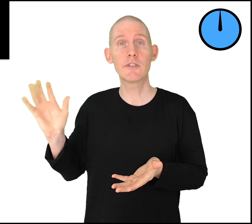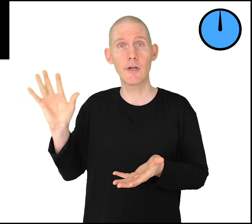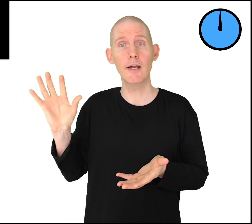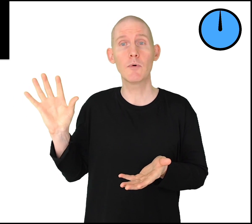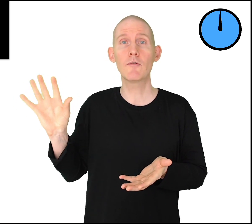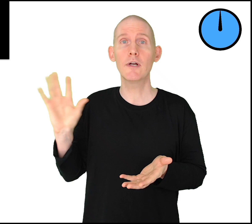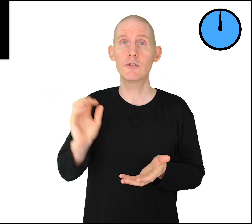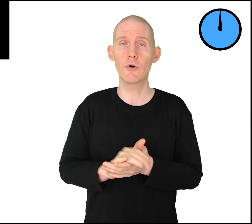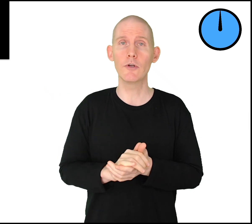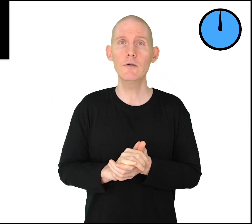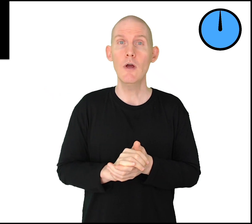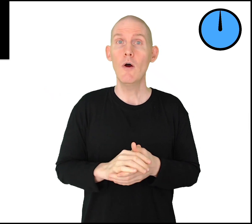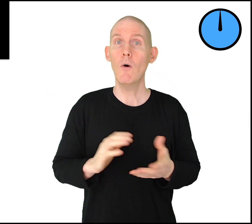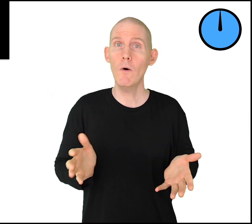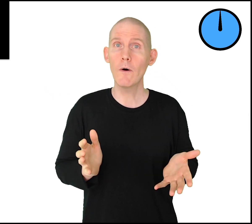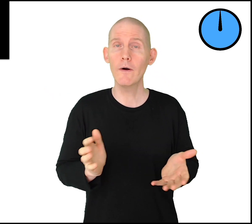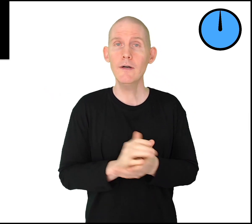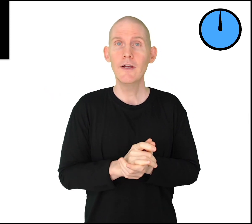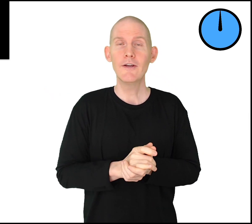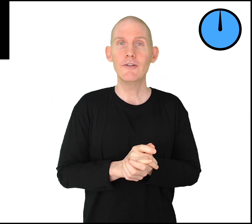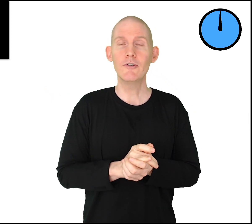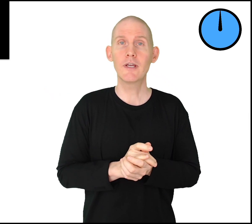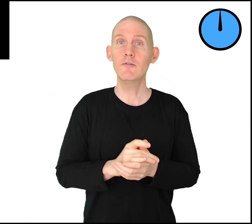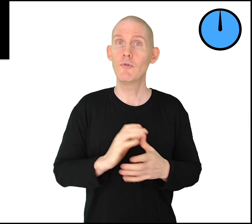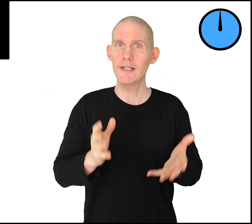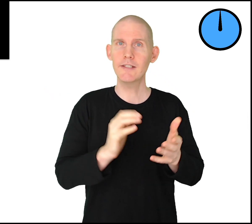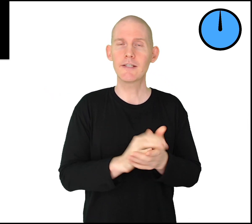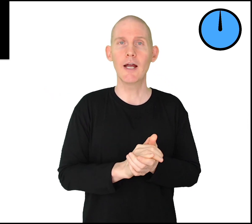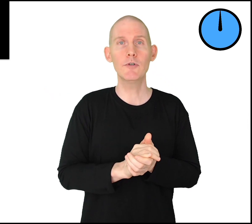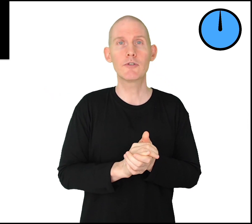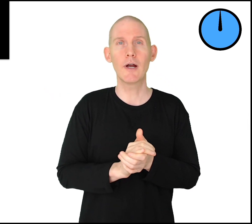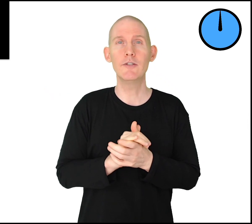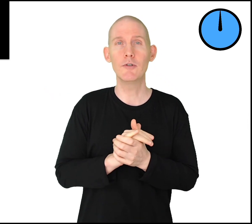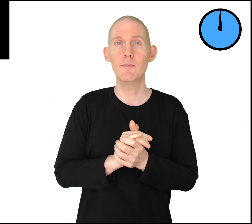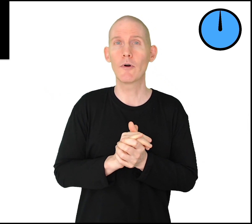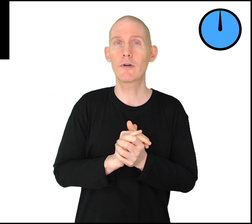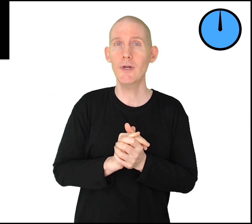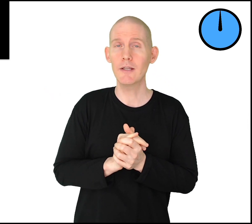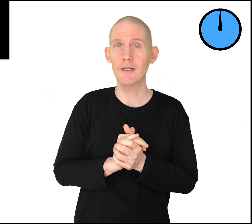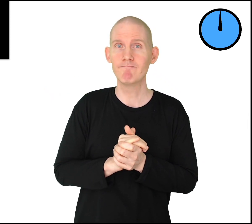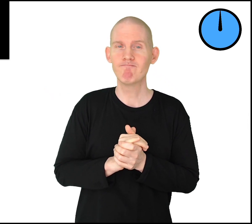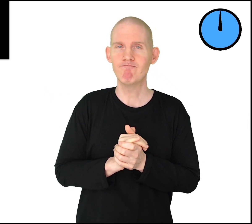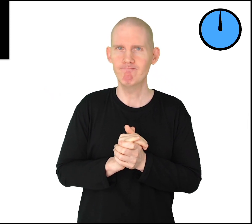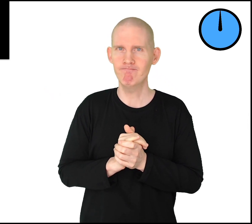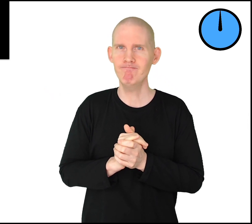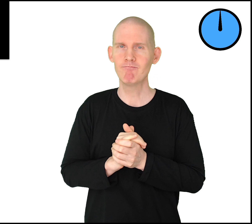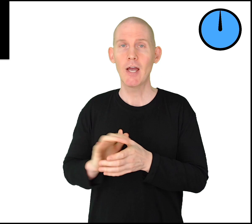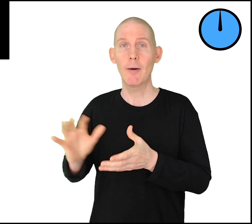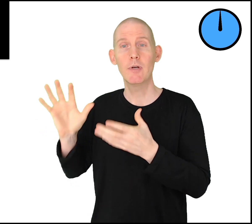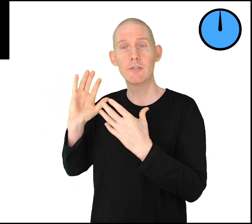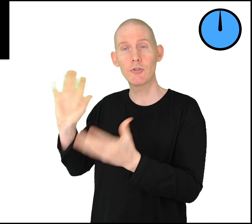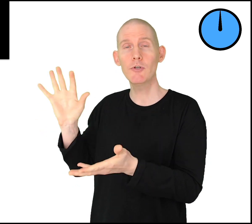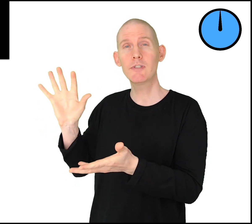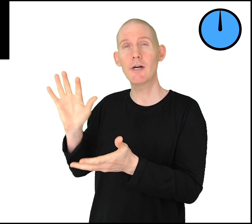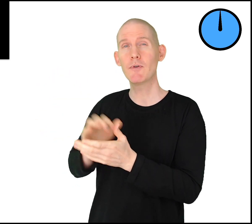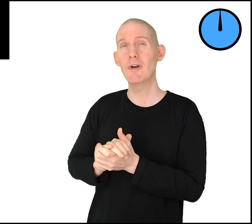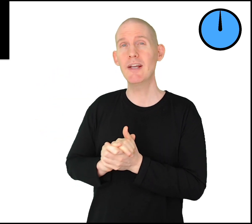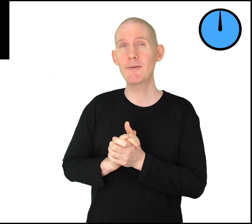sign whatever I show you, or you can race the timer and try to do it more quickly. I'm going to show you stuff in random